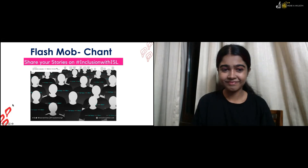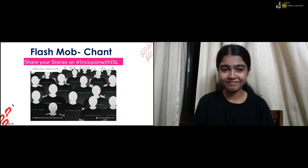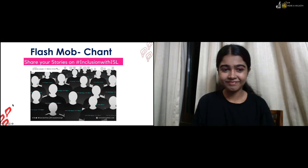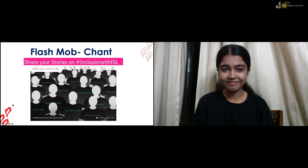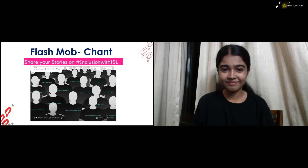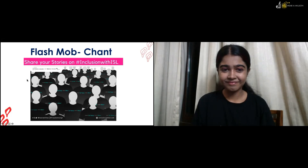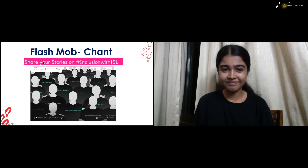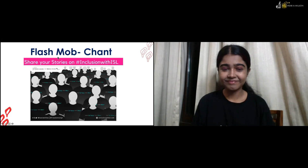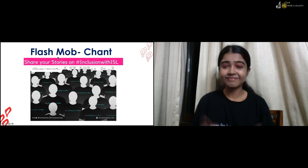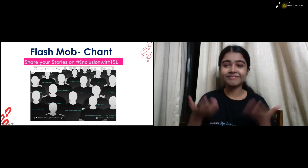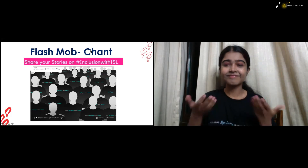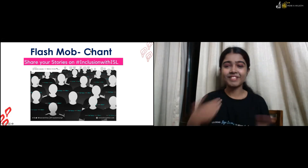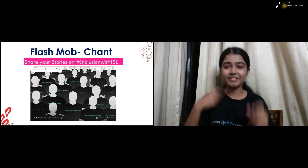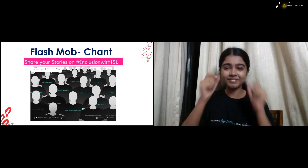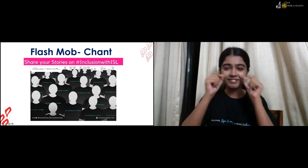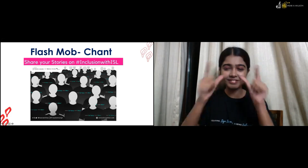Next slide, please.